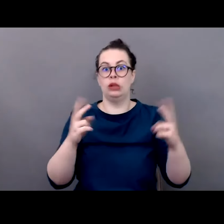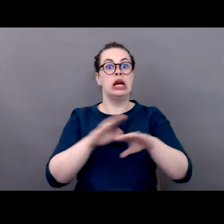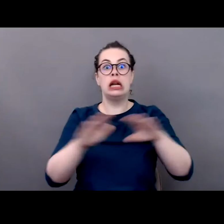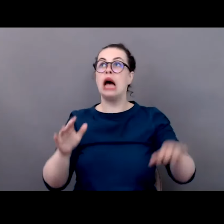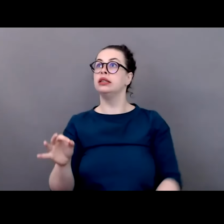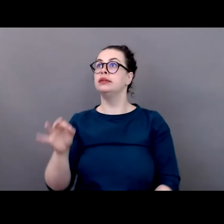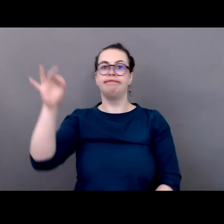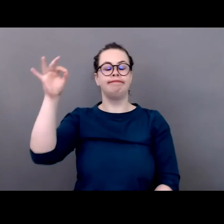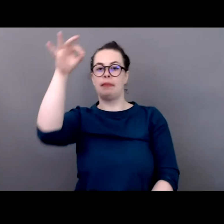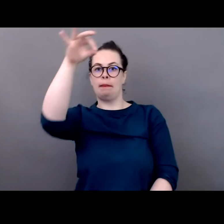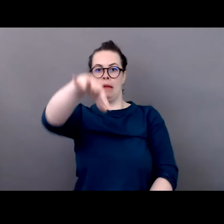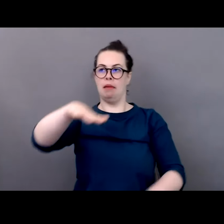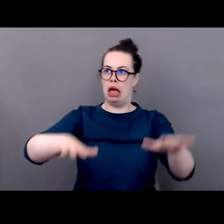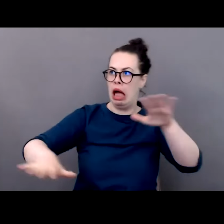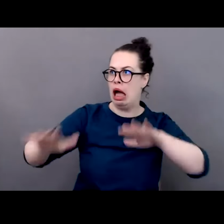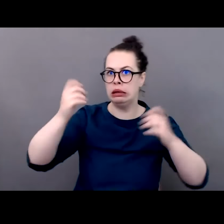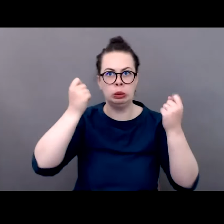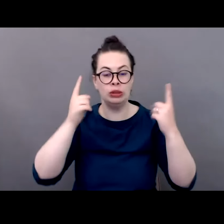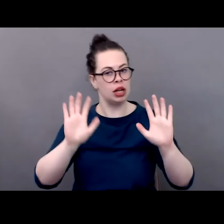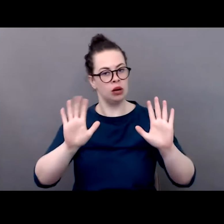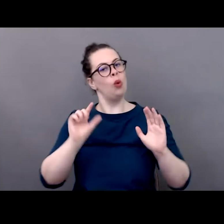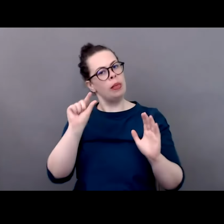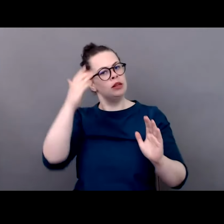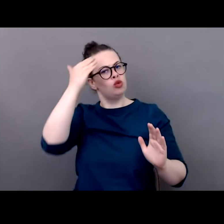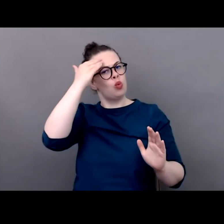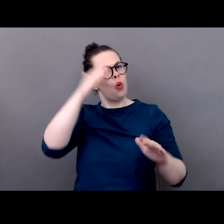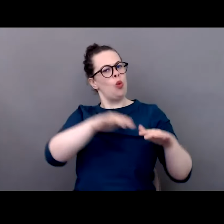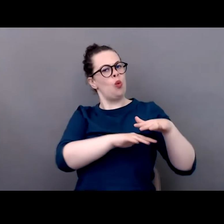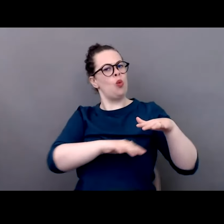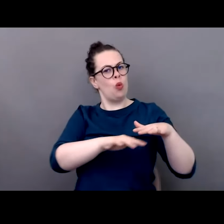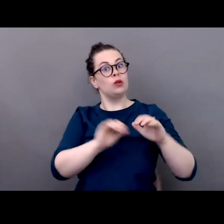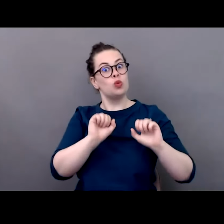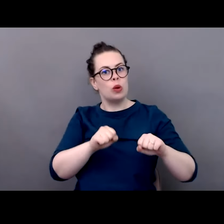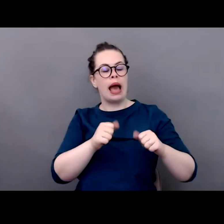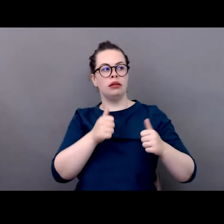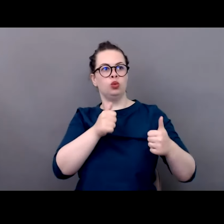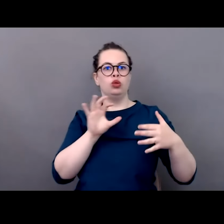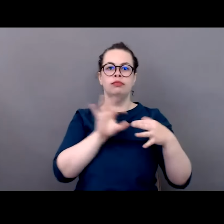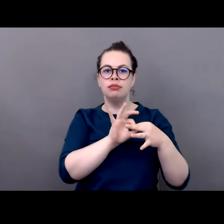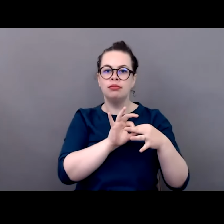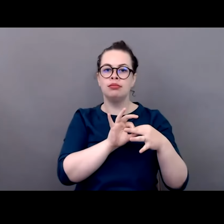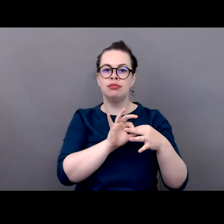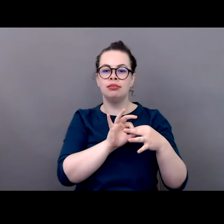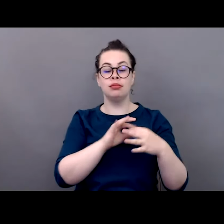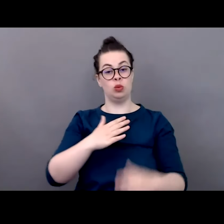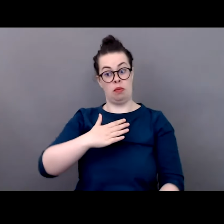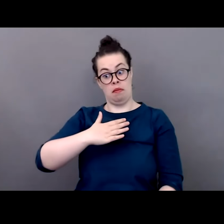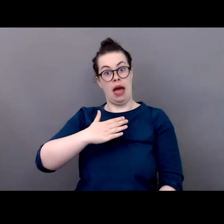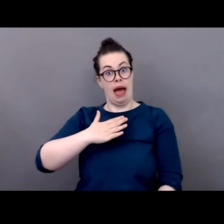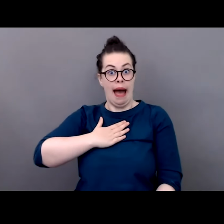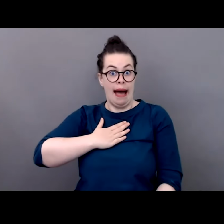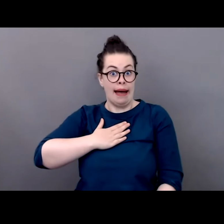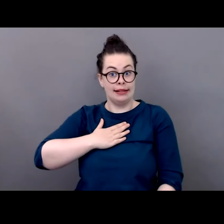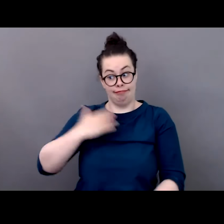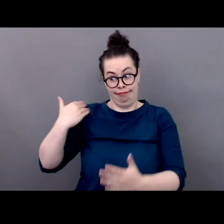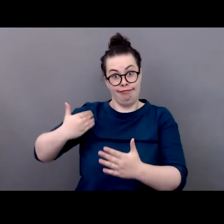experience is that the interaction of the country rapporteur with the civil society organizations is critical.